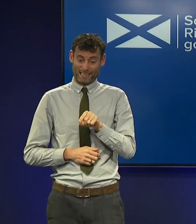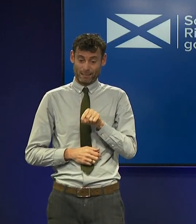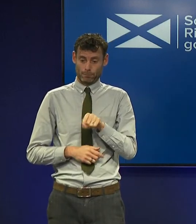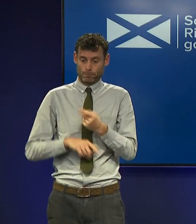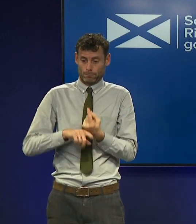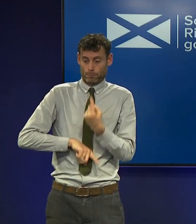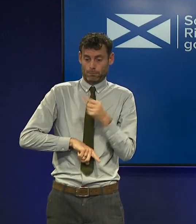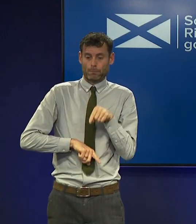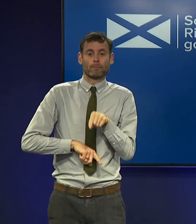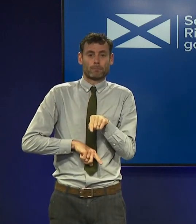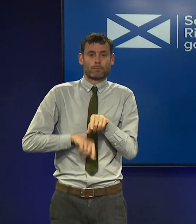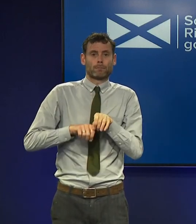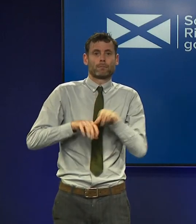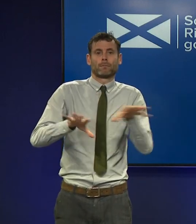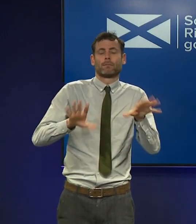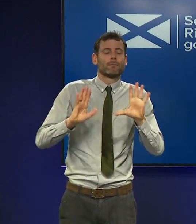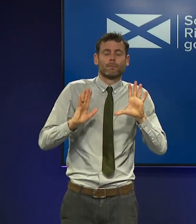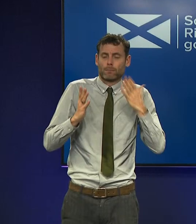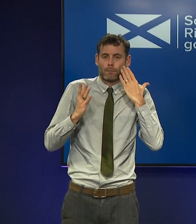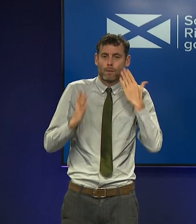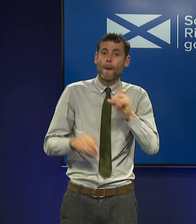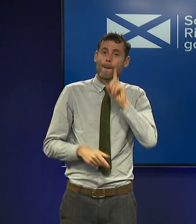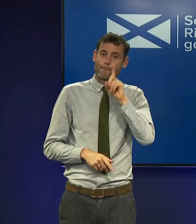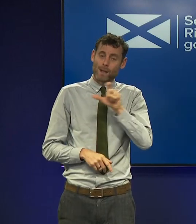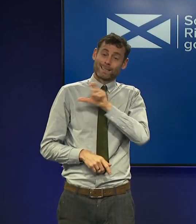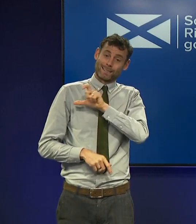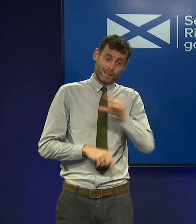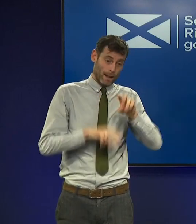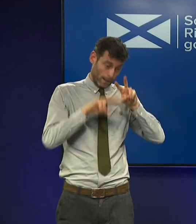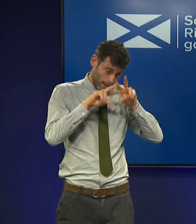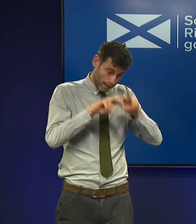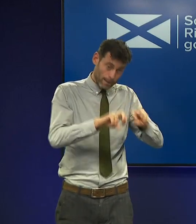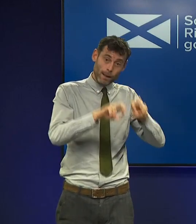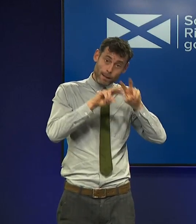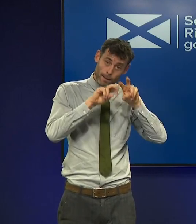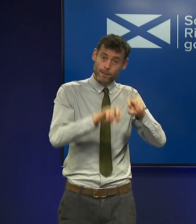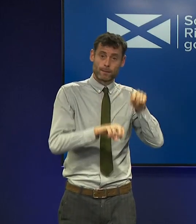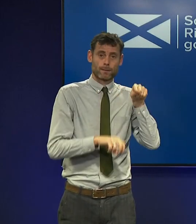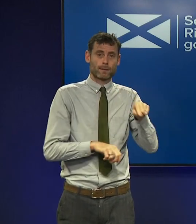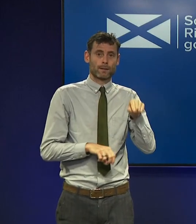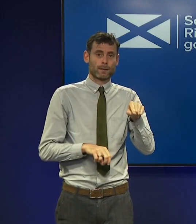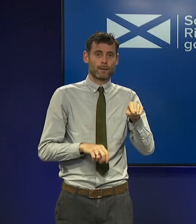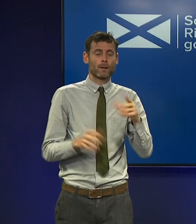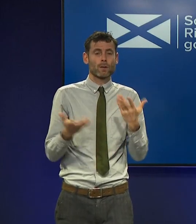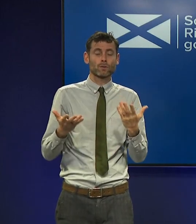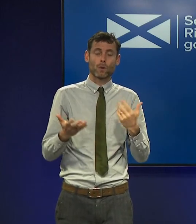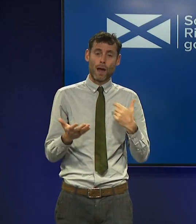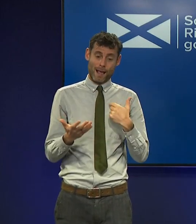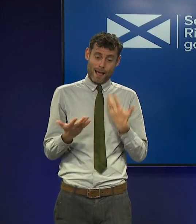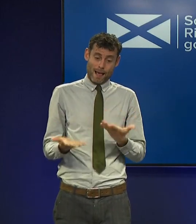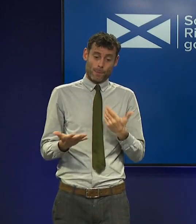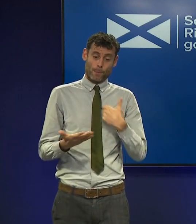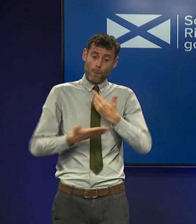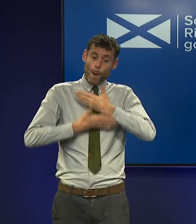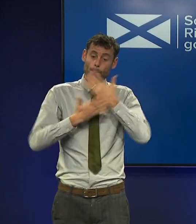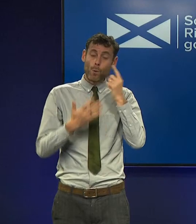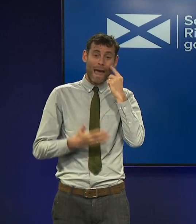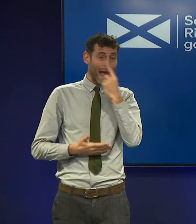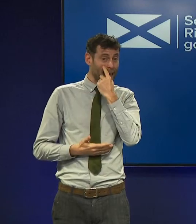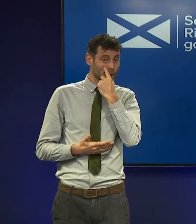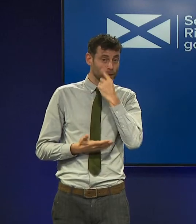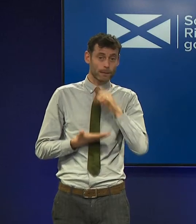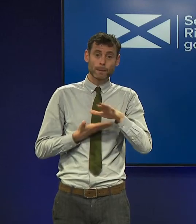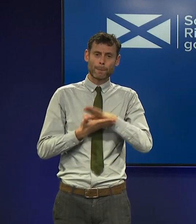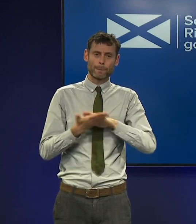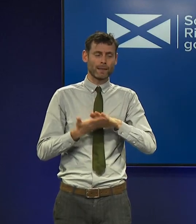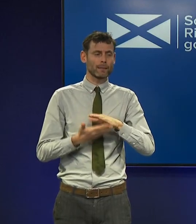have now made on several occasions: the contact tracing of these cases is still ongoing. So the fact that I don't have evidence of it right now doesn't mean that I